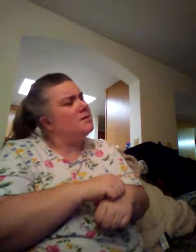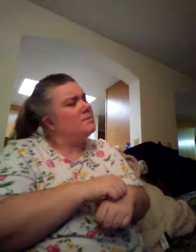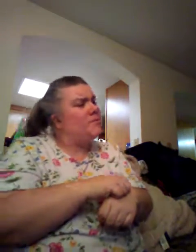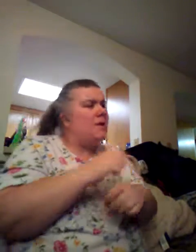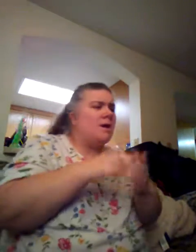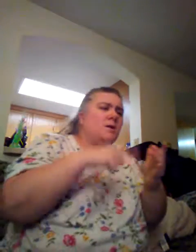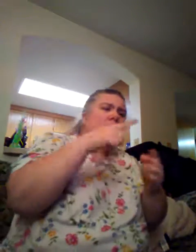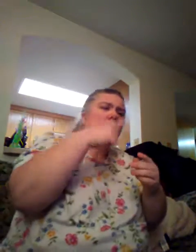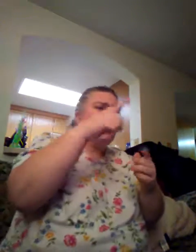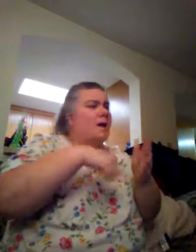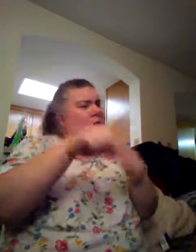What you say.